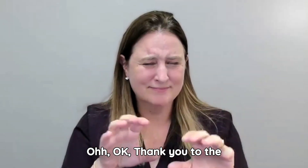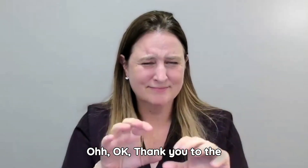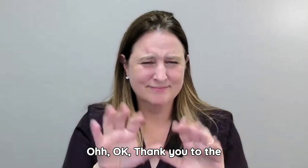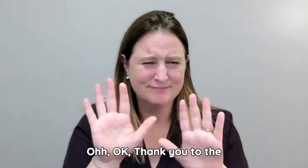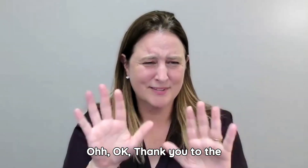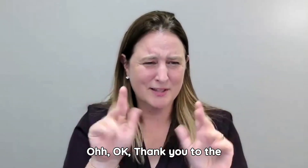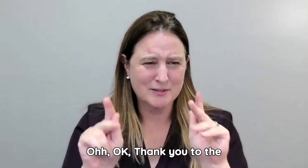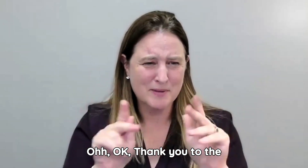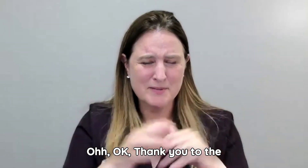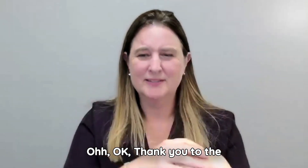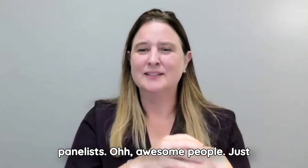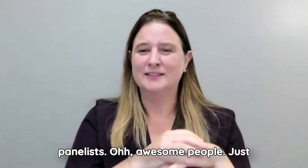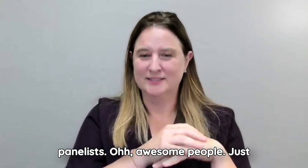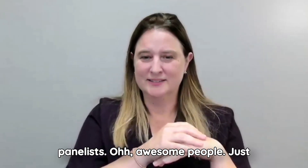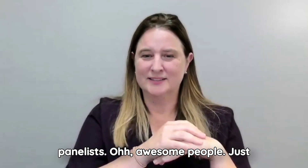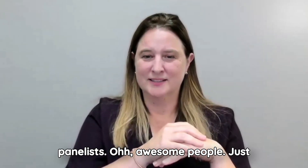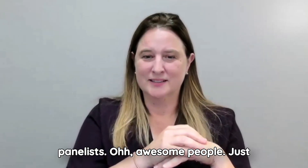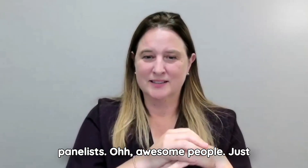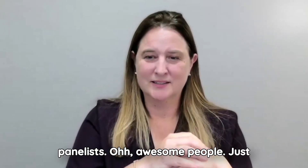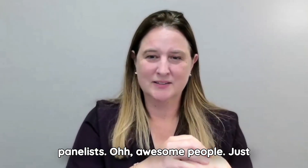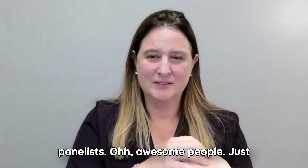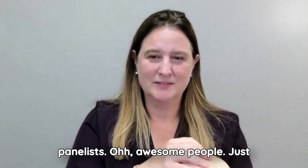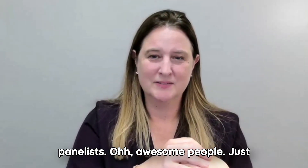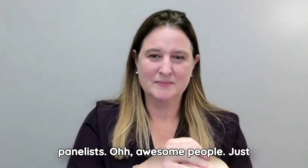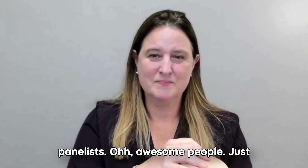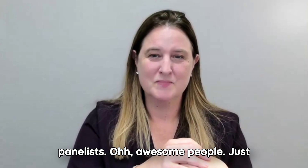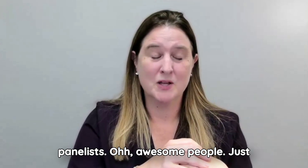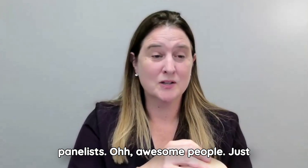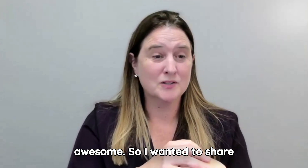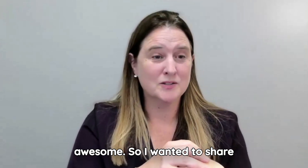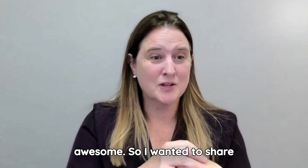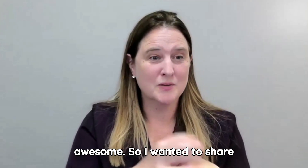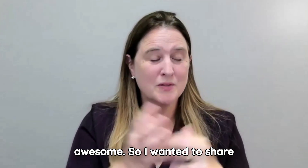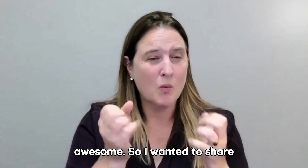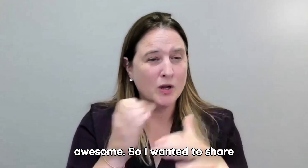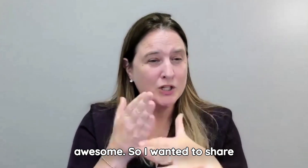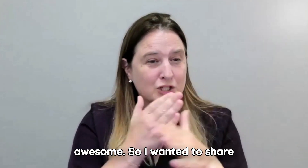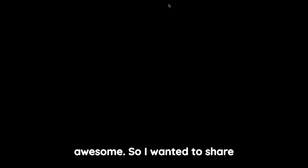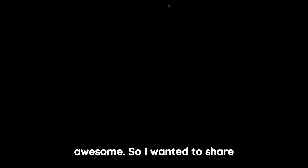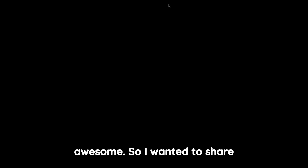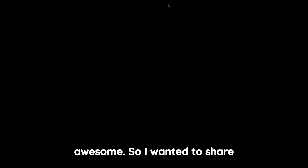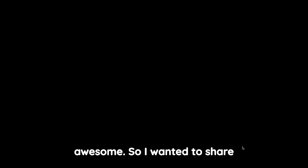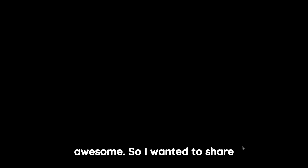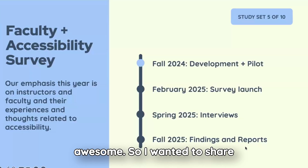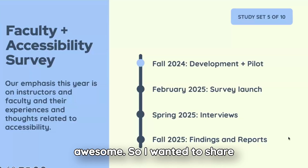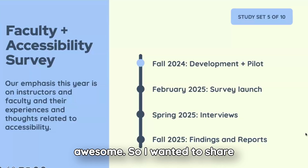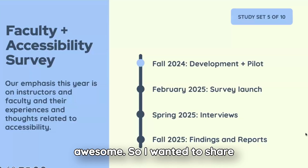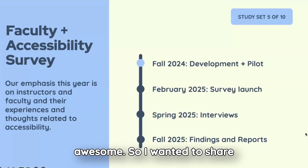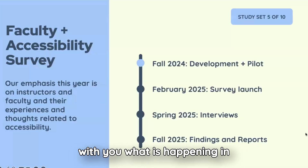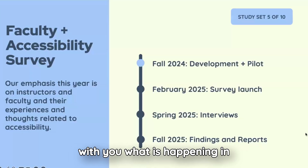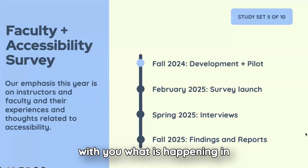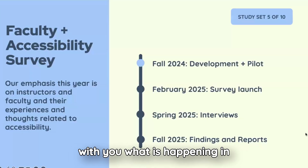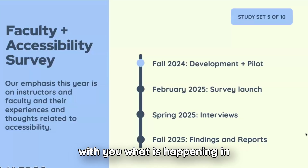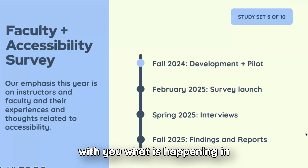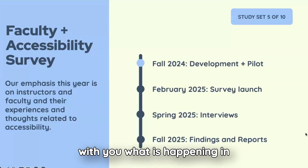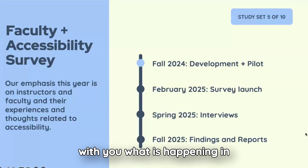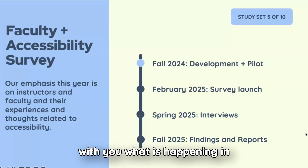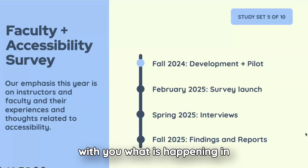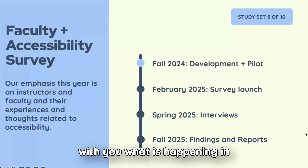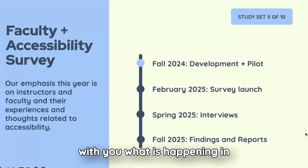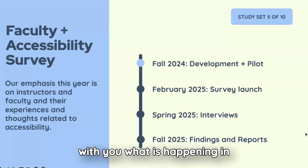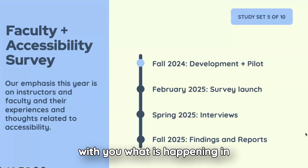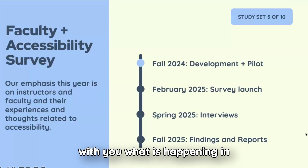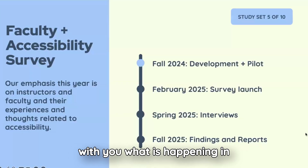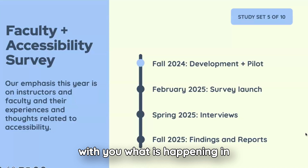Okay. Thank you to the panelists. Ah, awesome people, just awesome. So I wanted to share with you what